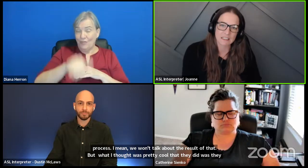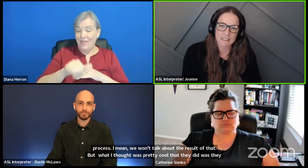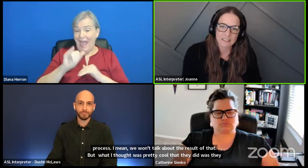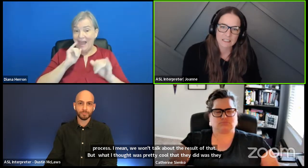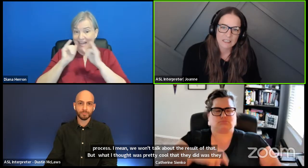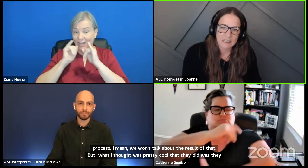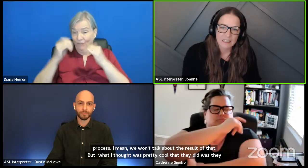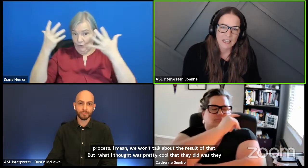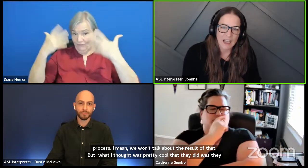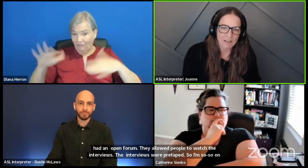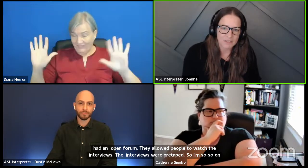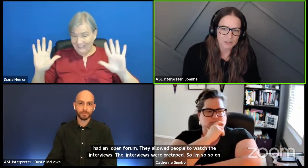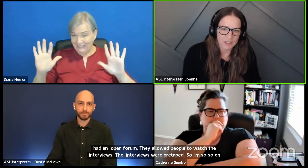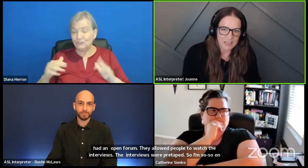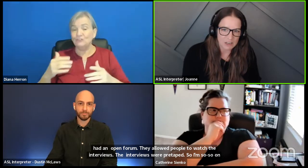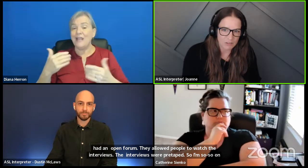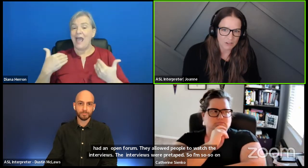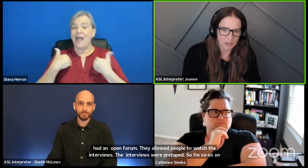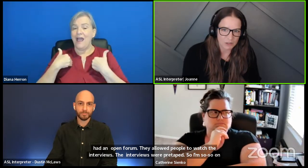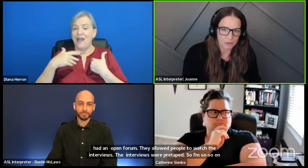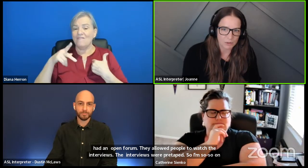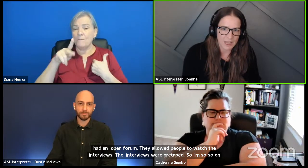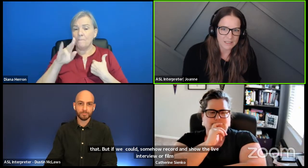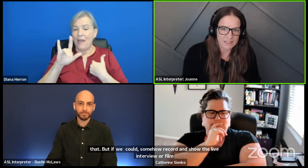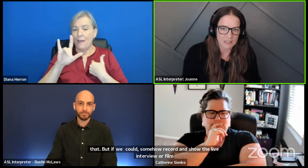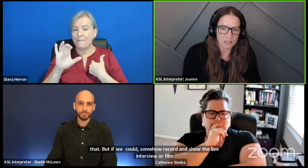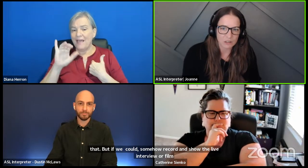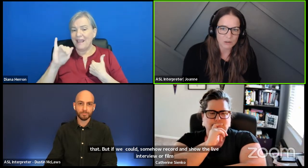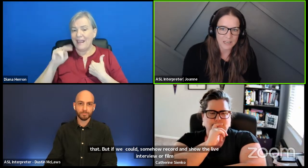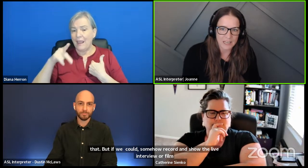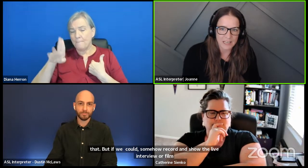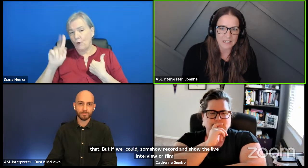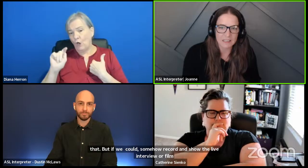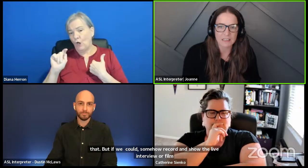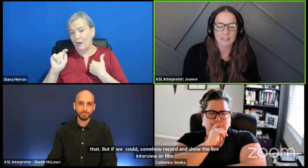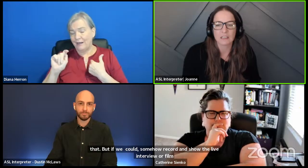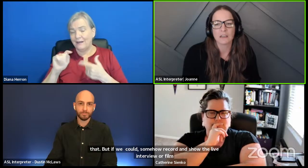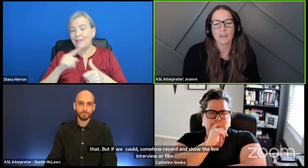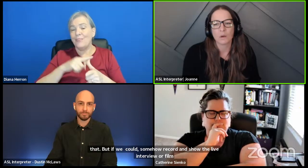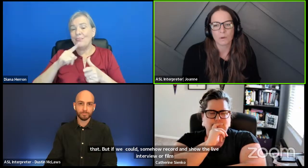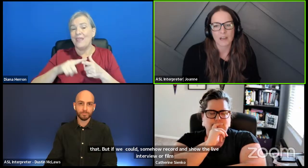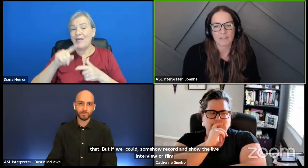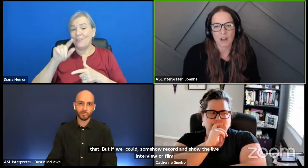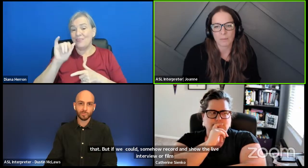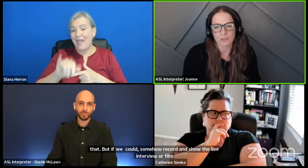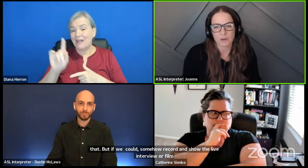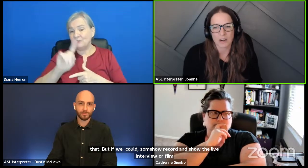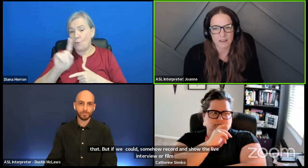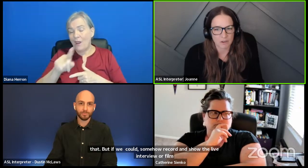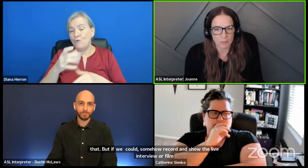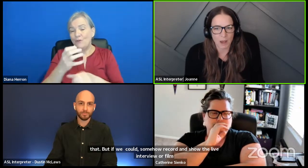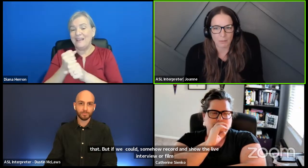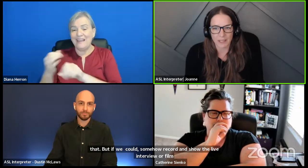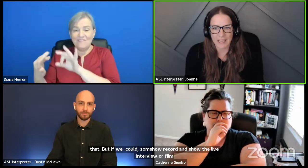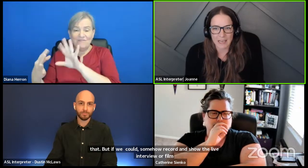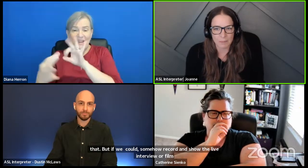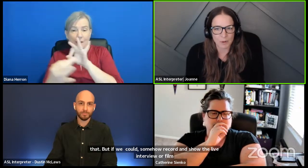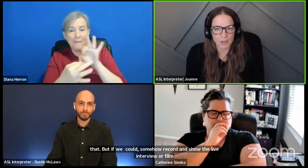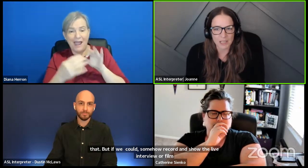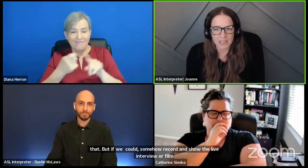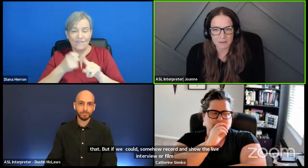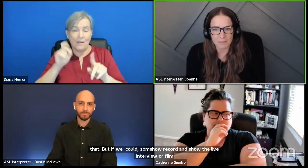then after the interview has concluded, we would have an opportunity for